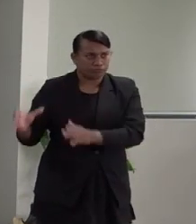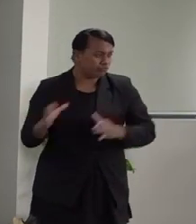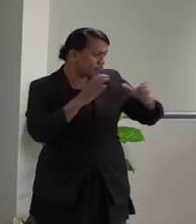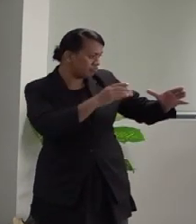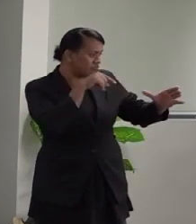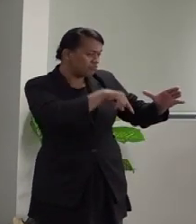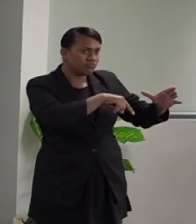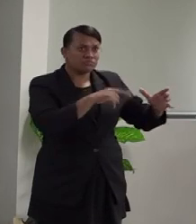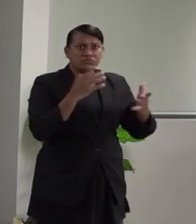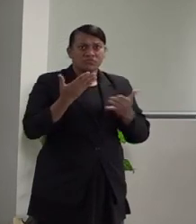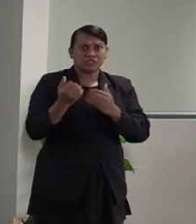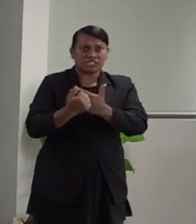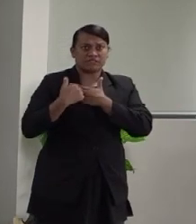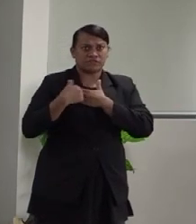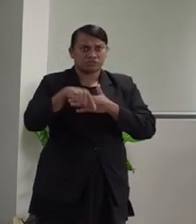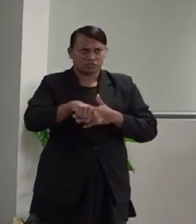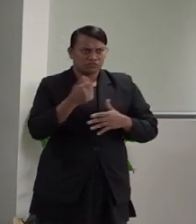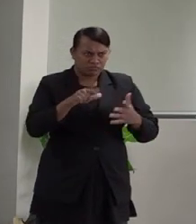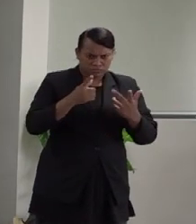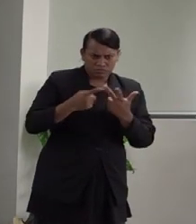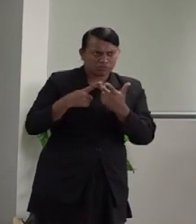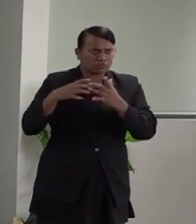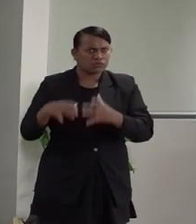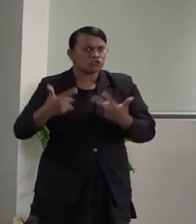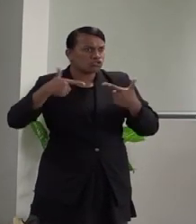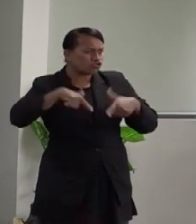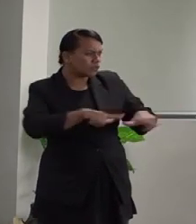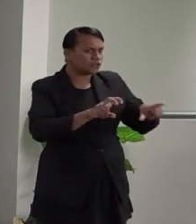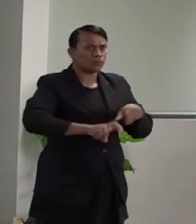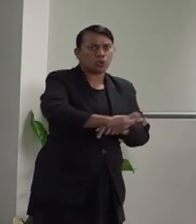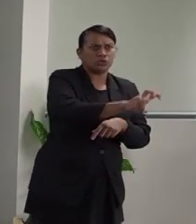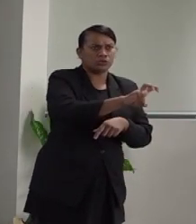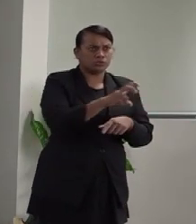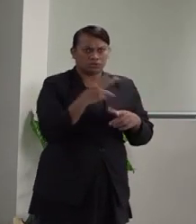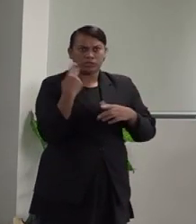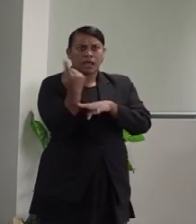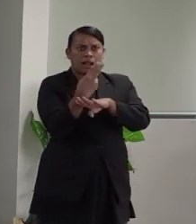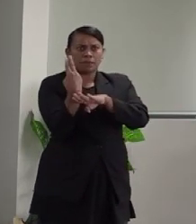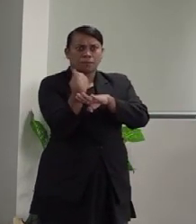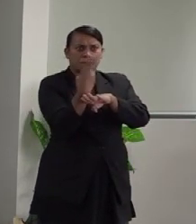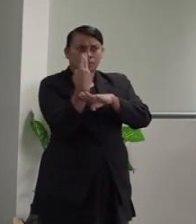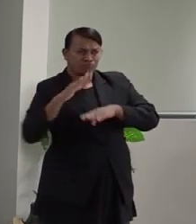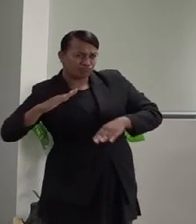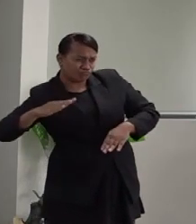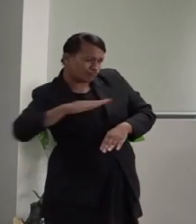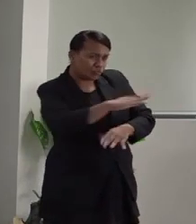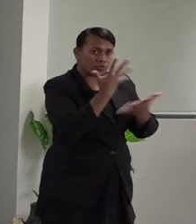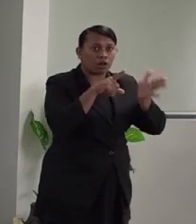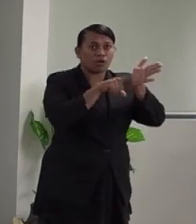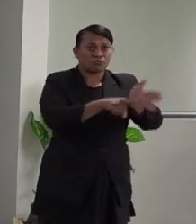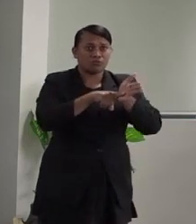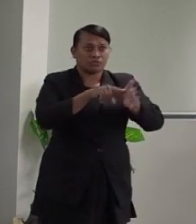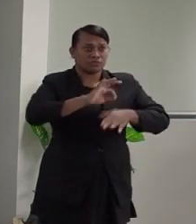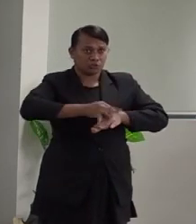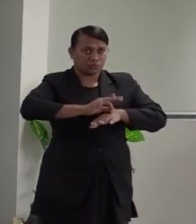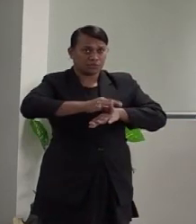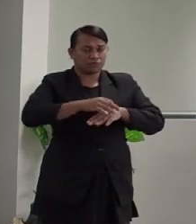transported her via ambulance to the isolation ward at Voreqe Hospital. She was